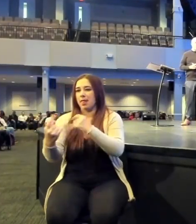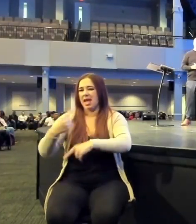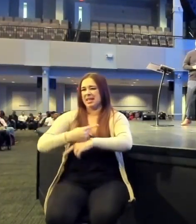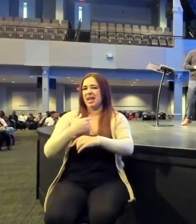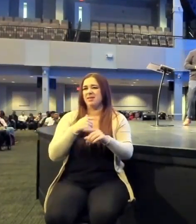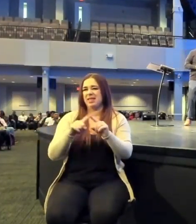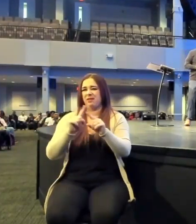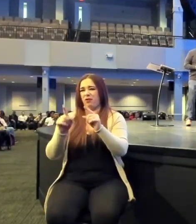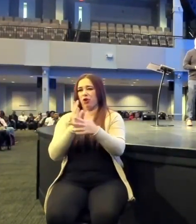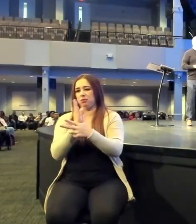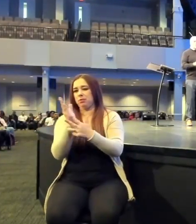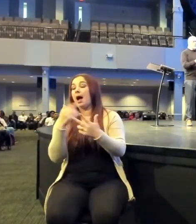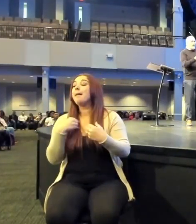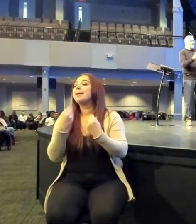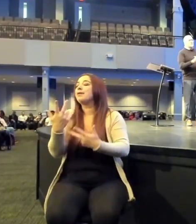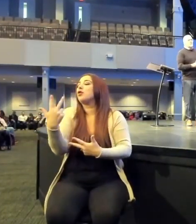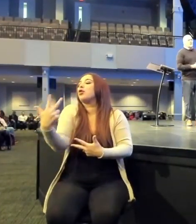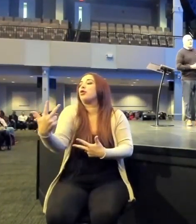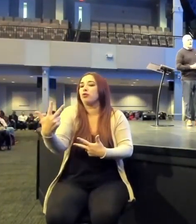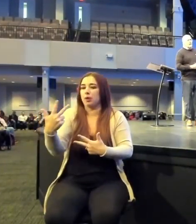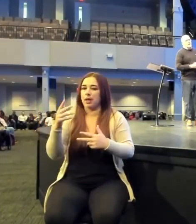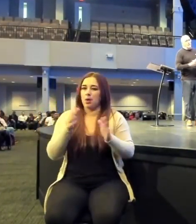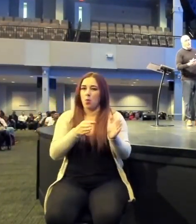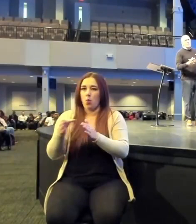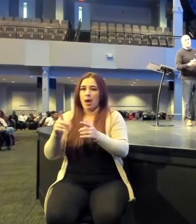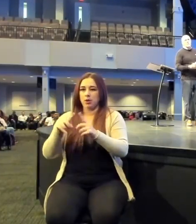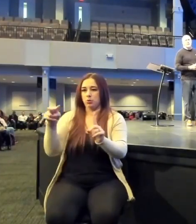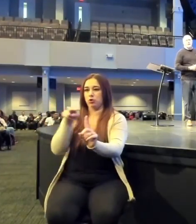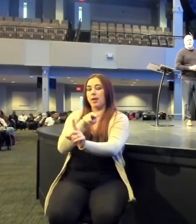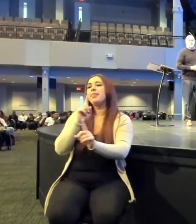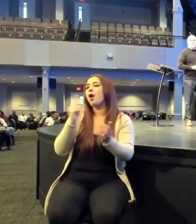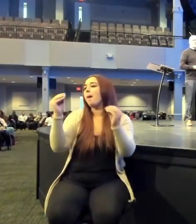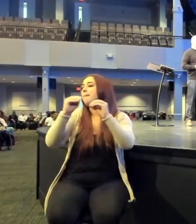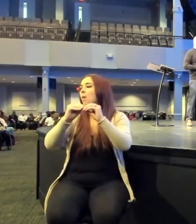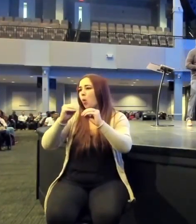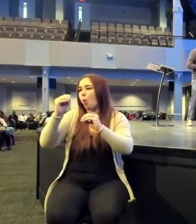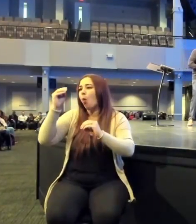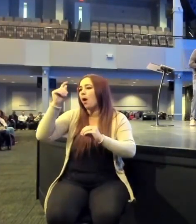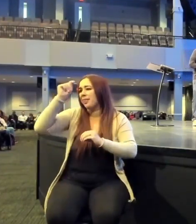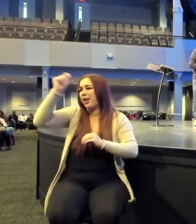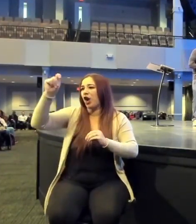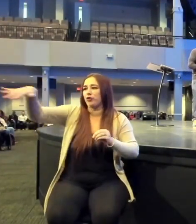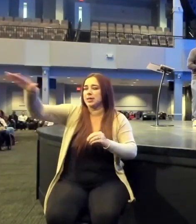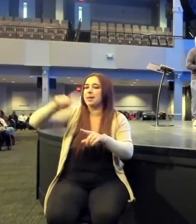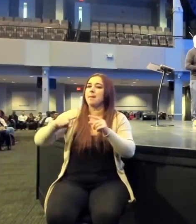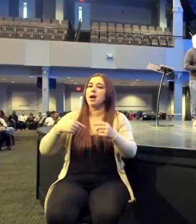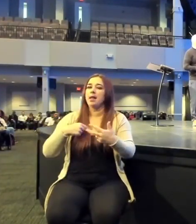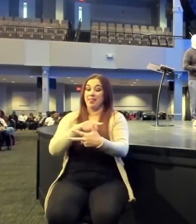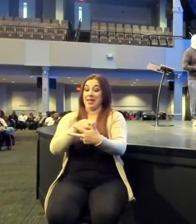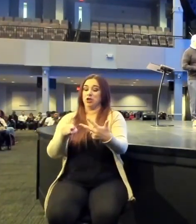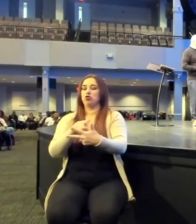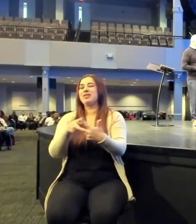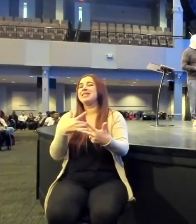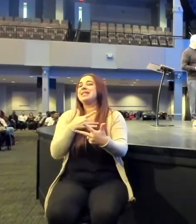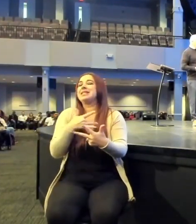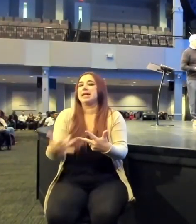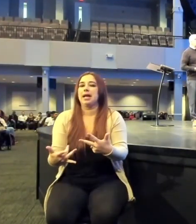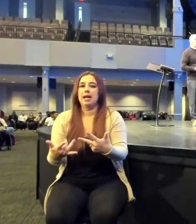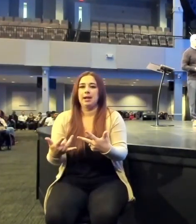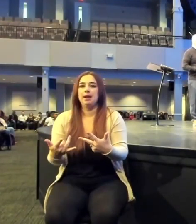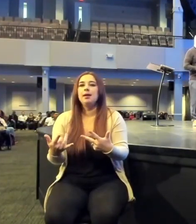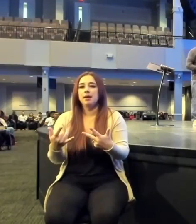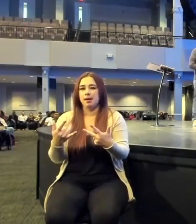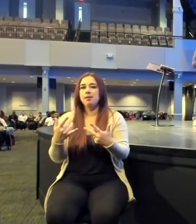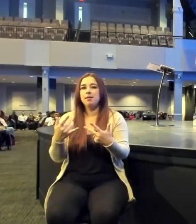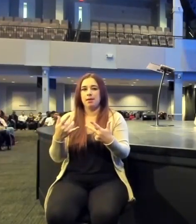But I thought I would give you at least three ways of looking at it. There are more than three, but these are the three that tend to gain more